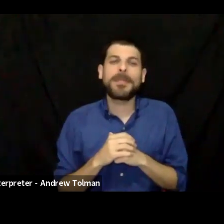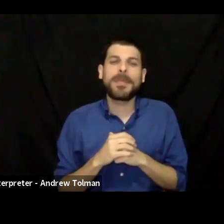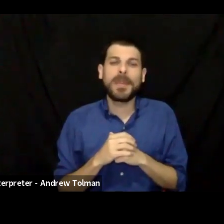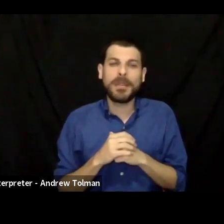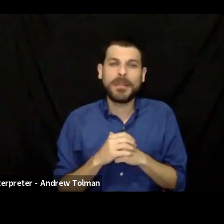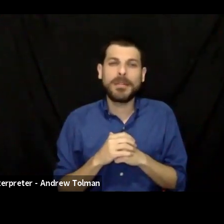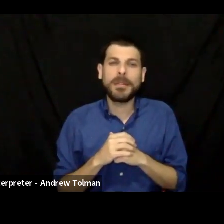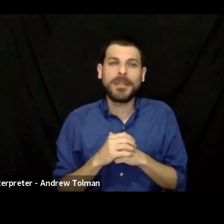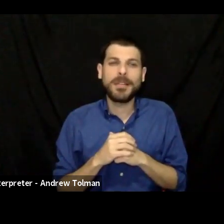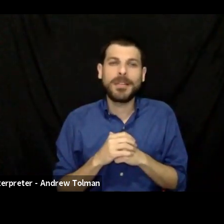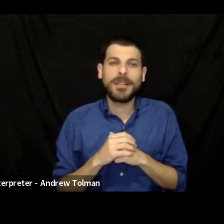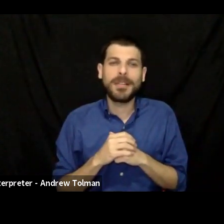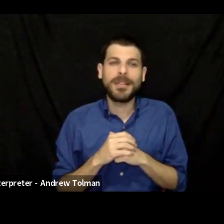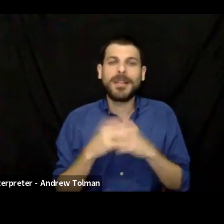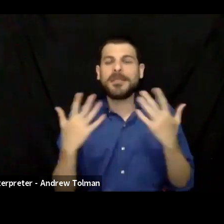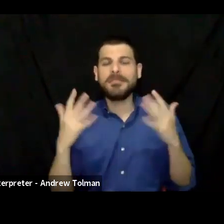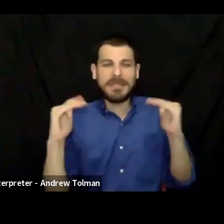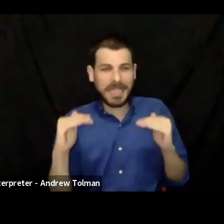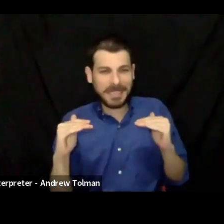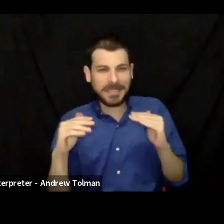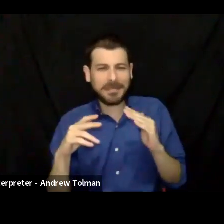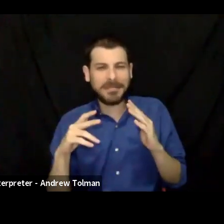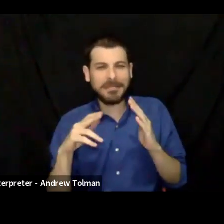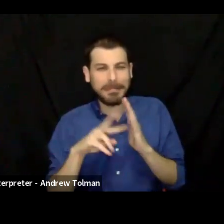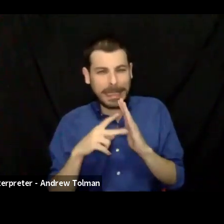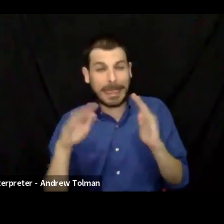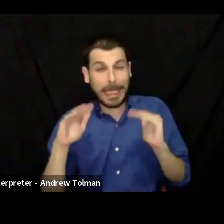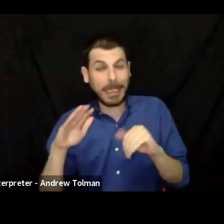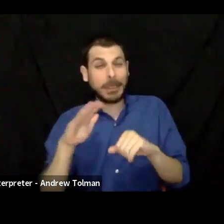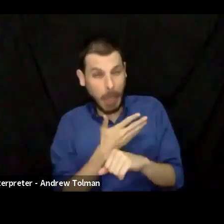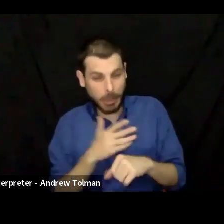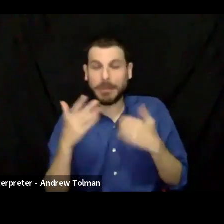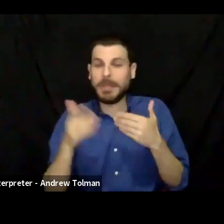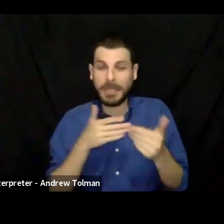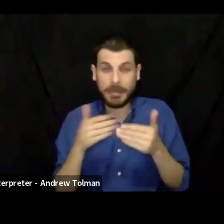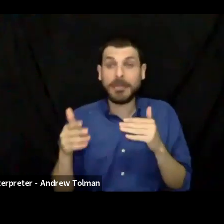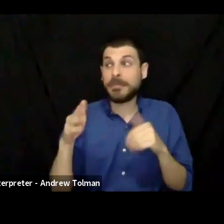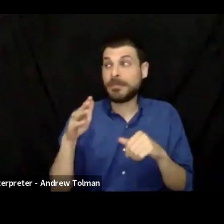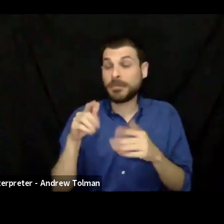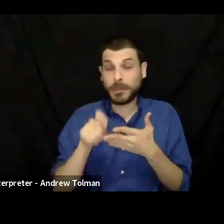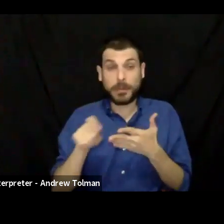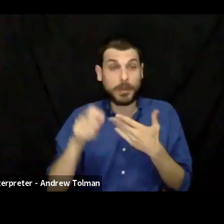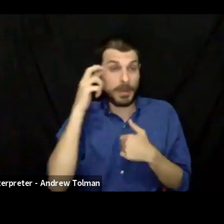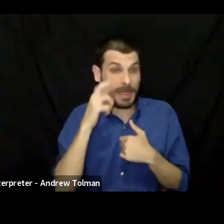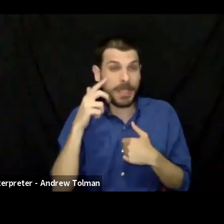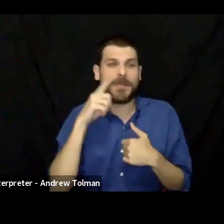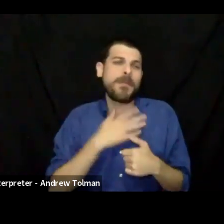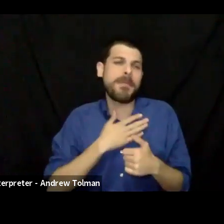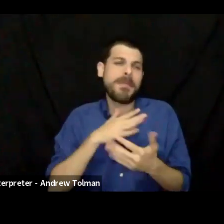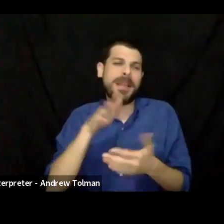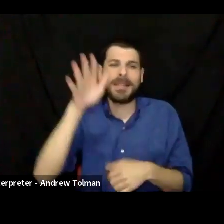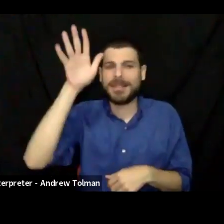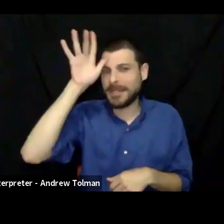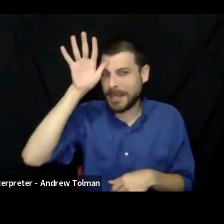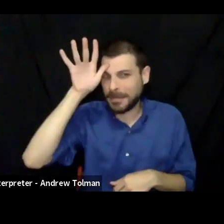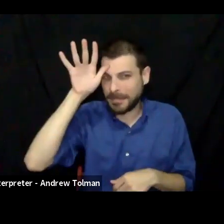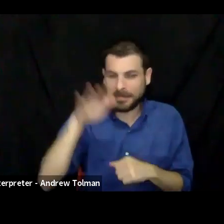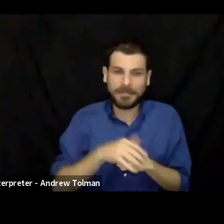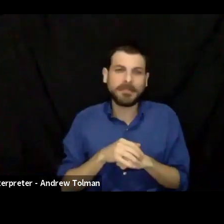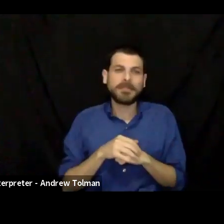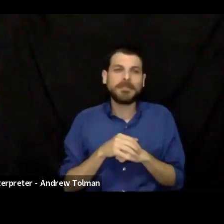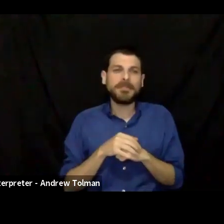This next one, meaning, so this song I wrote on behalf of my dad. I kind of make my way through all my family